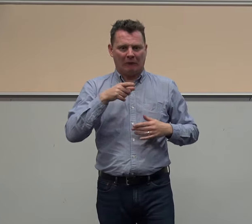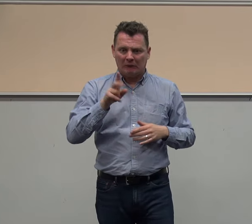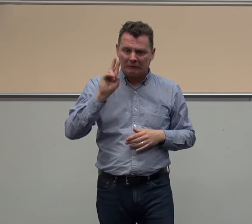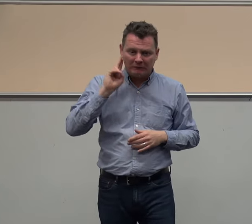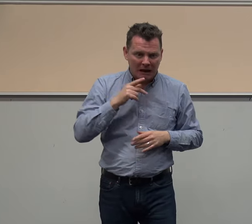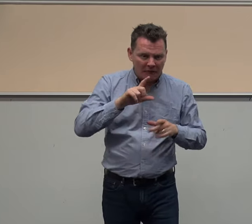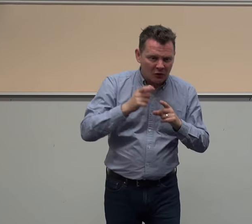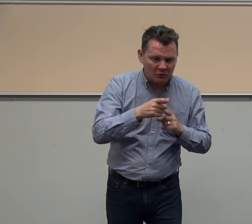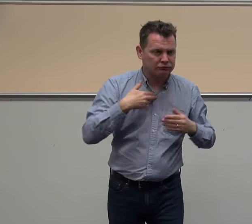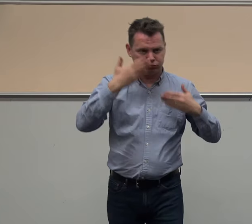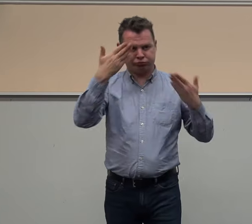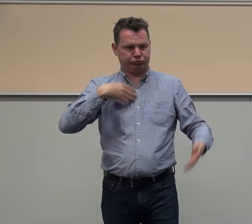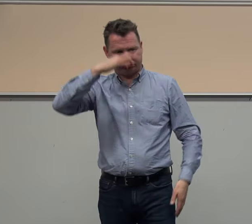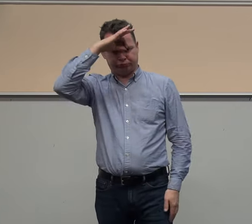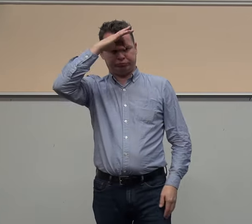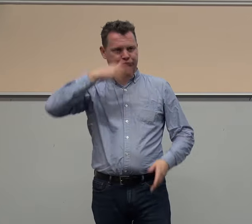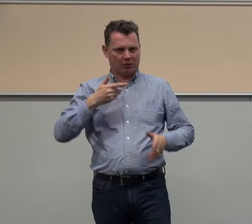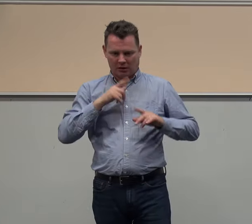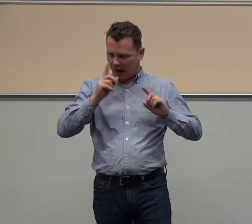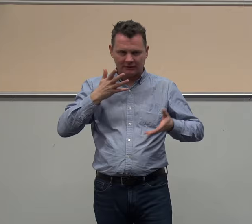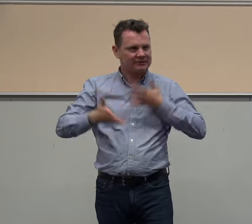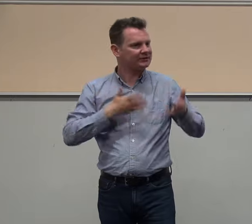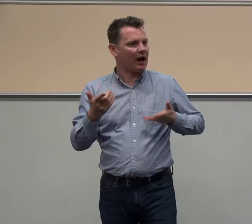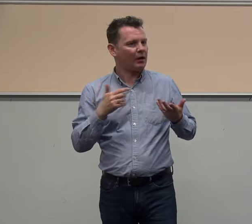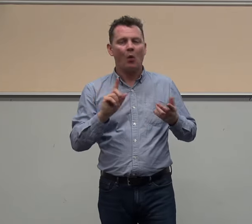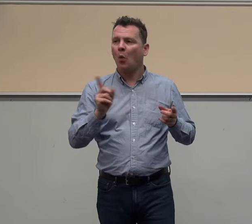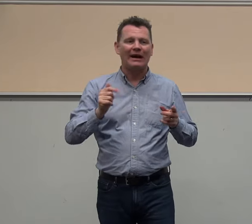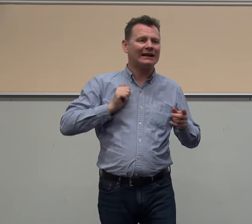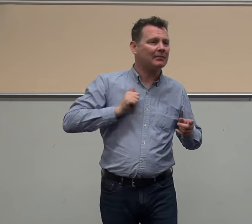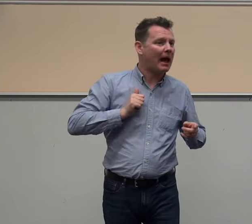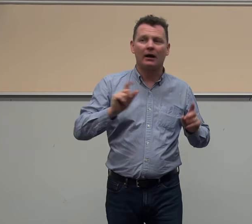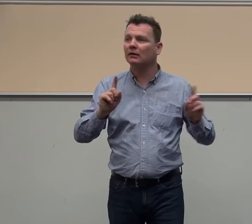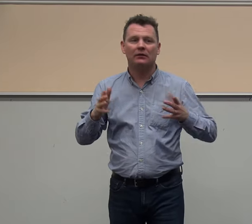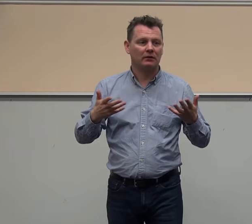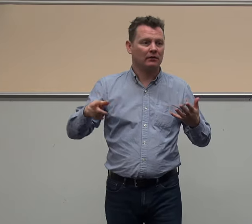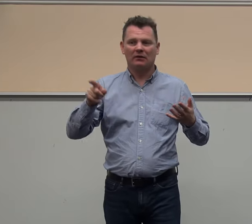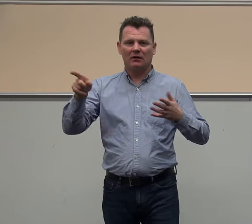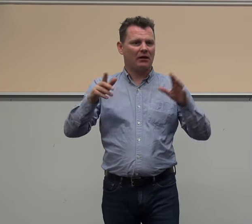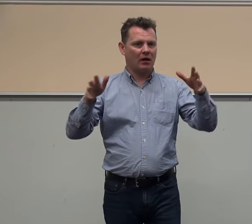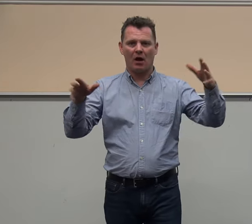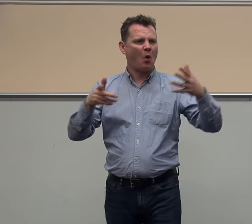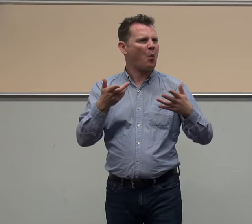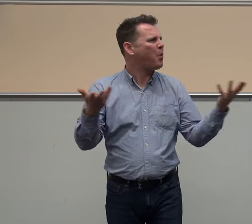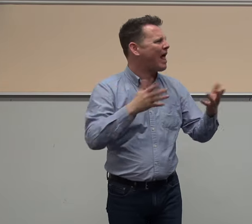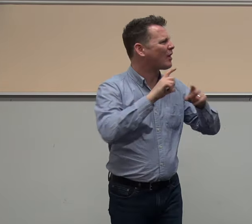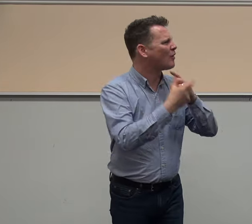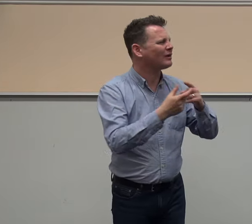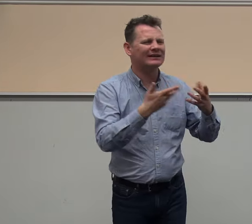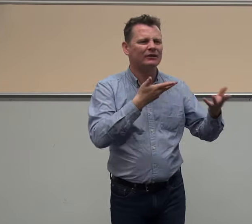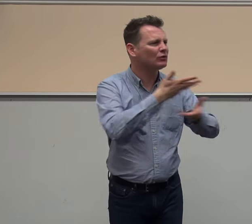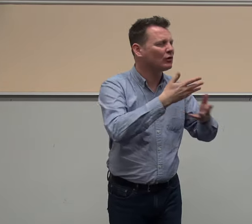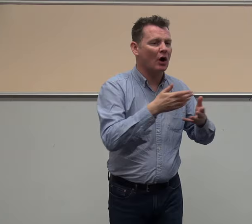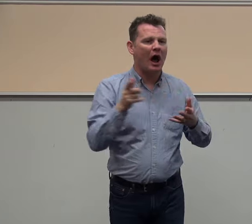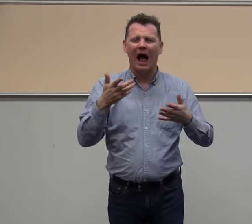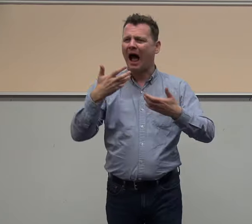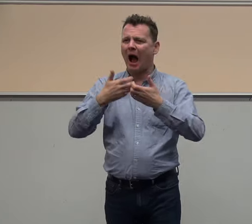is. We can't use sign language. We don't know what's expected of us. We don't know how to access the community. We don't even know how to